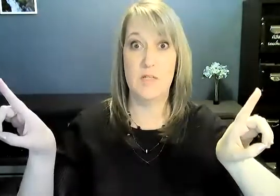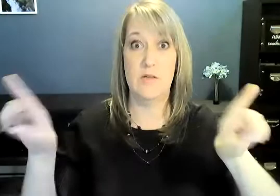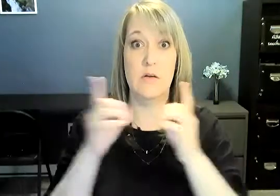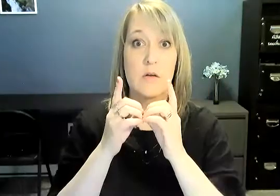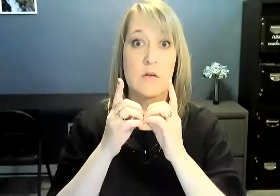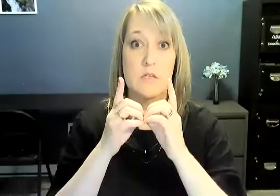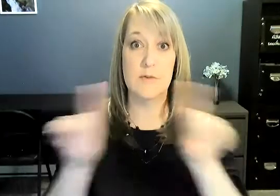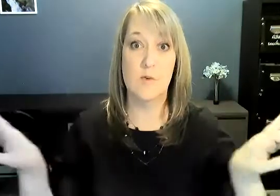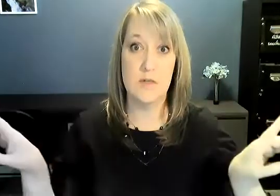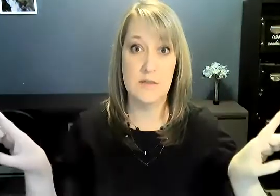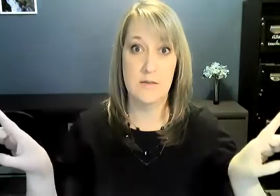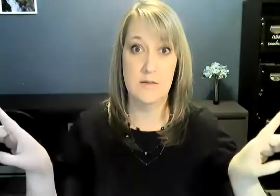other. Divorce.